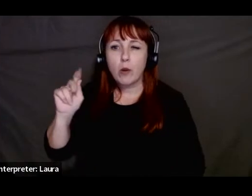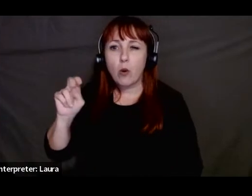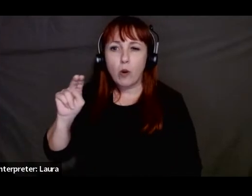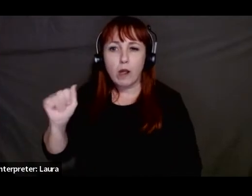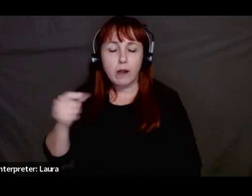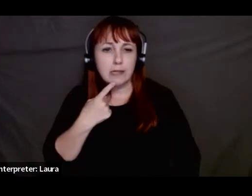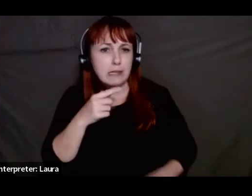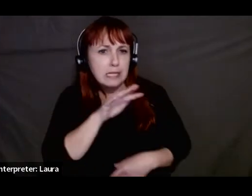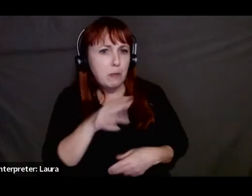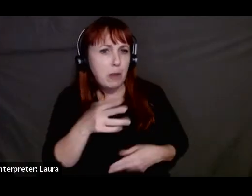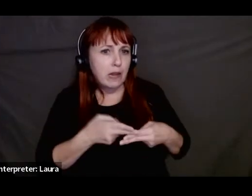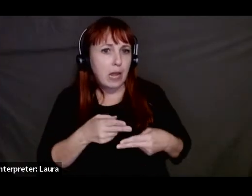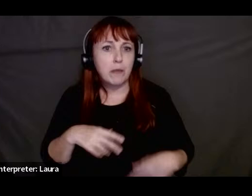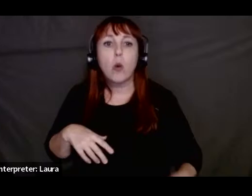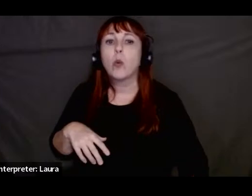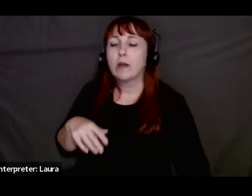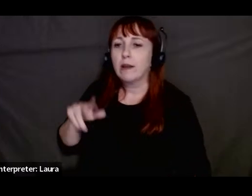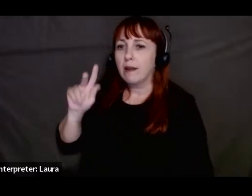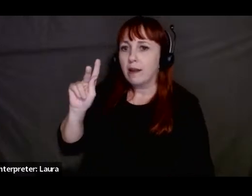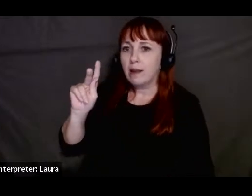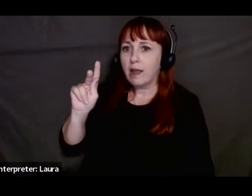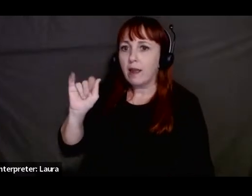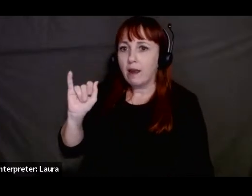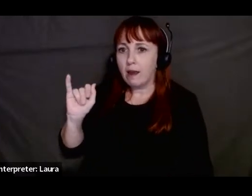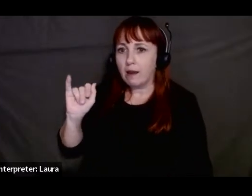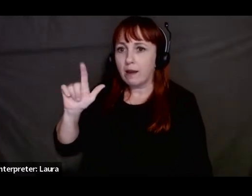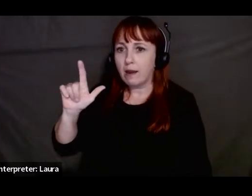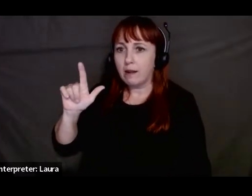Please spell her name, please. Just oh, yeah.